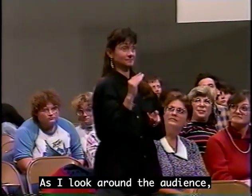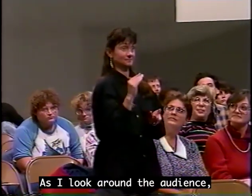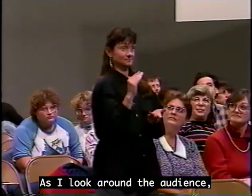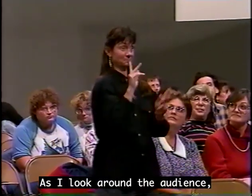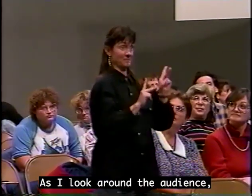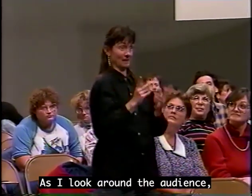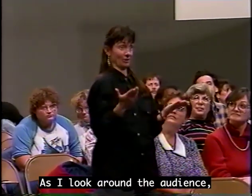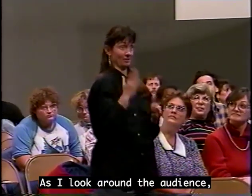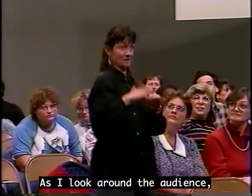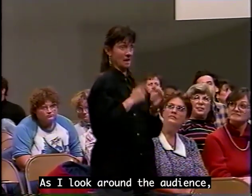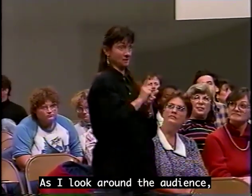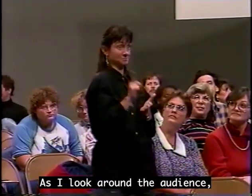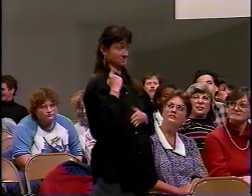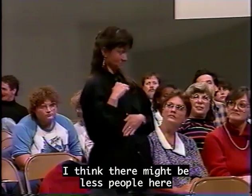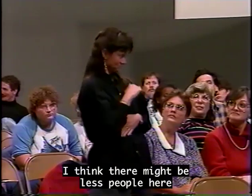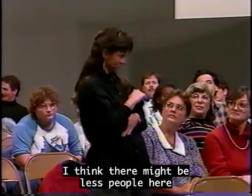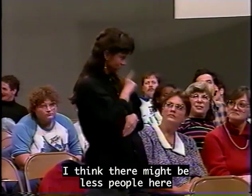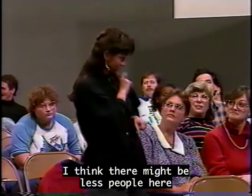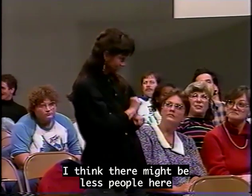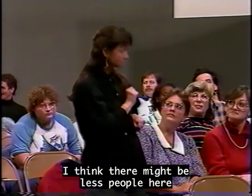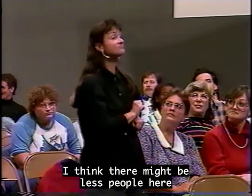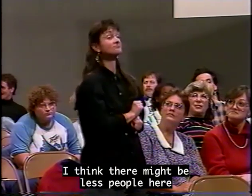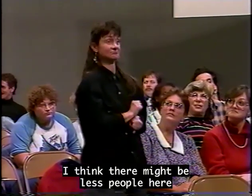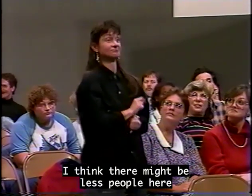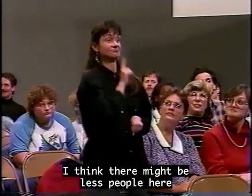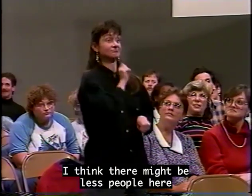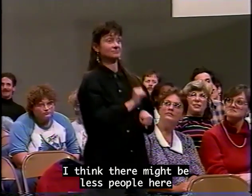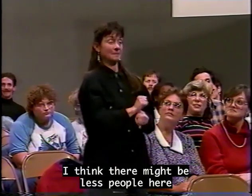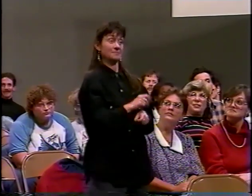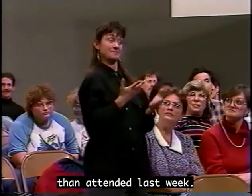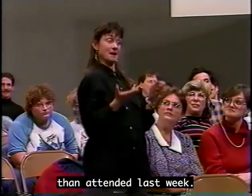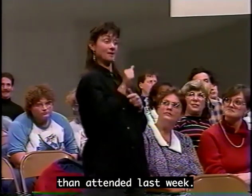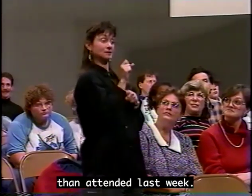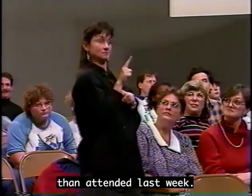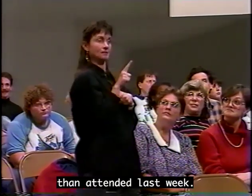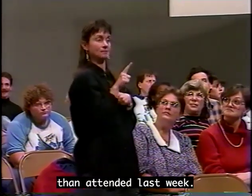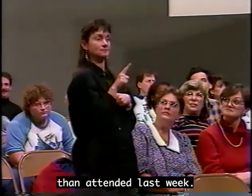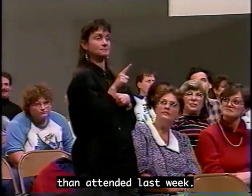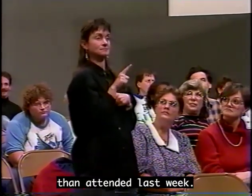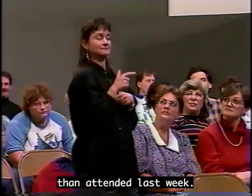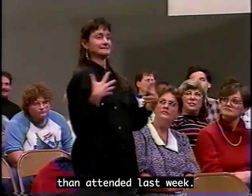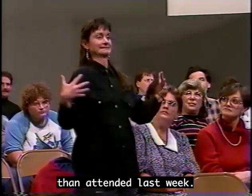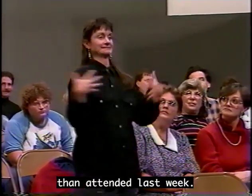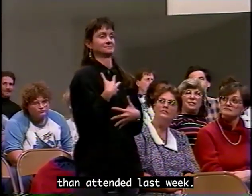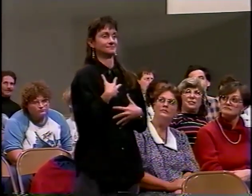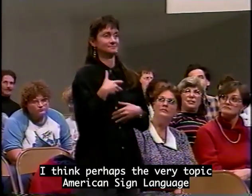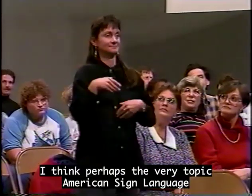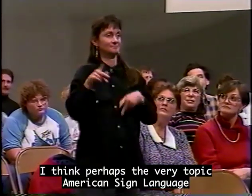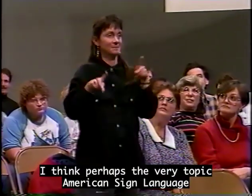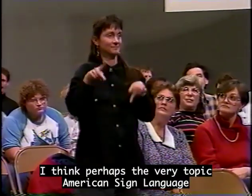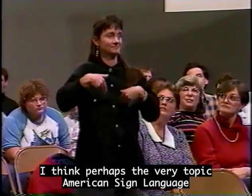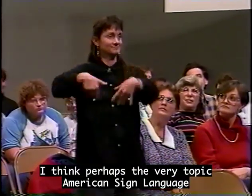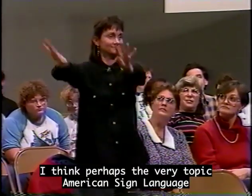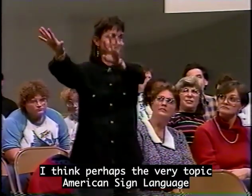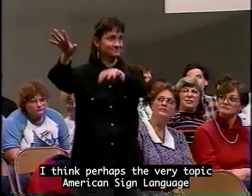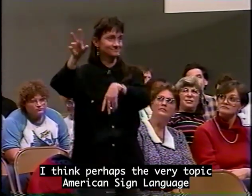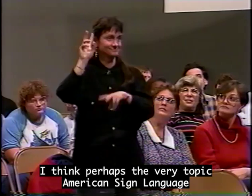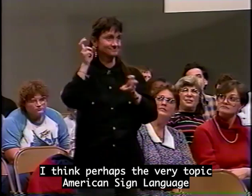As I look around the audience, I think there might be less people here than attended last week. And I think perhaps the